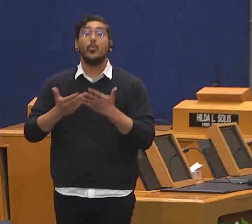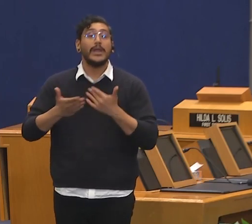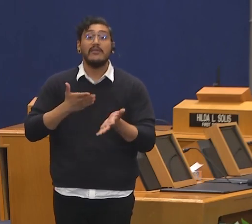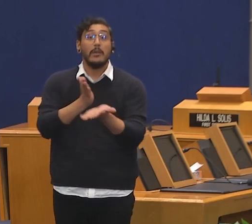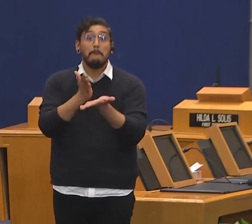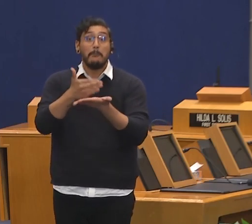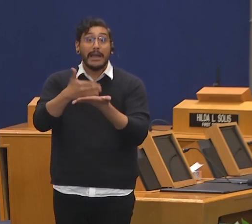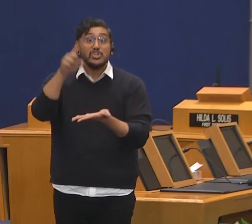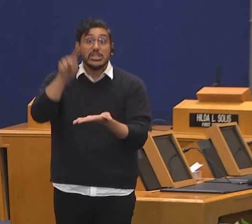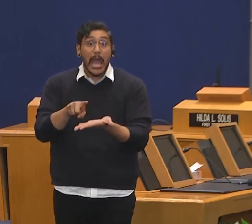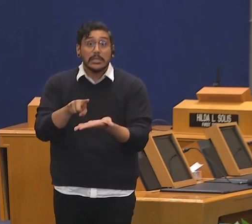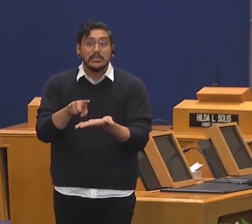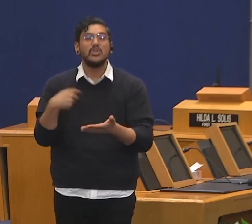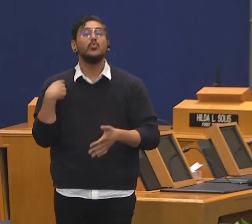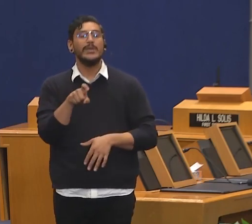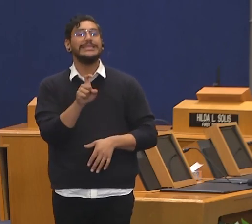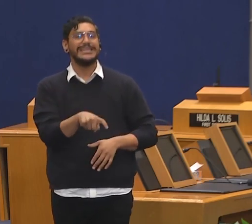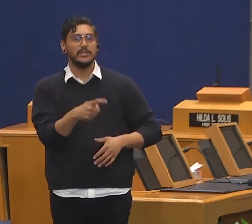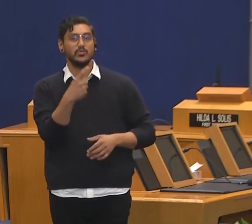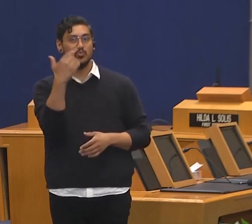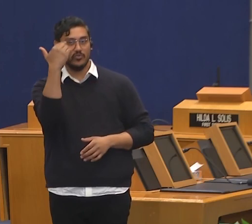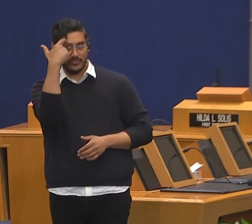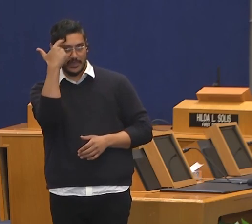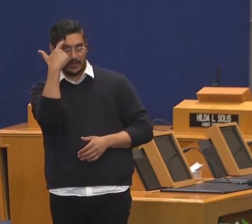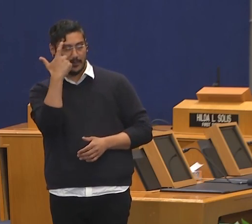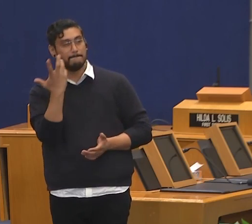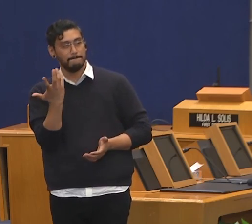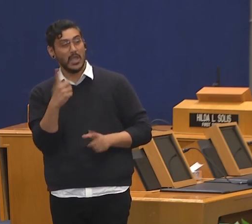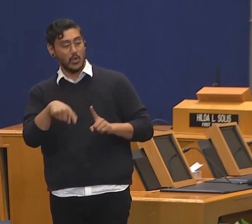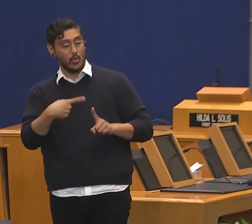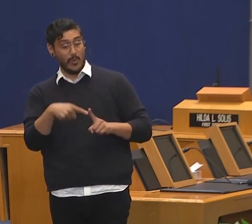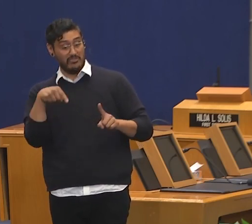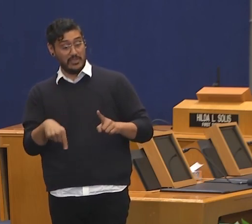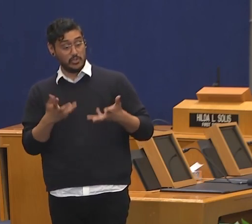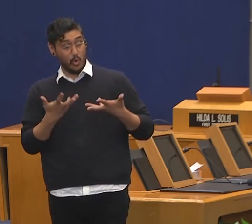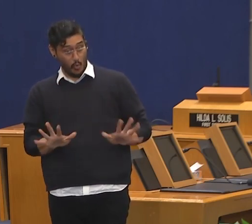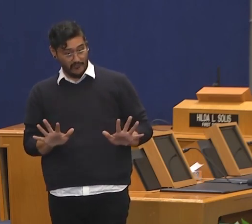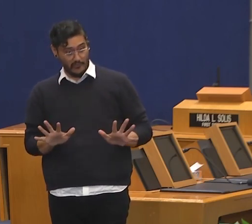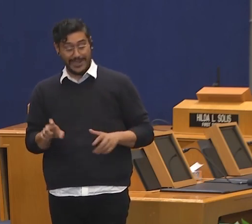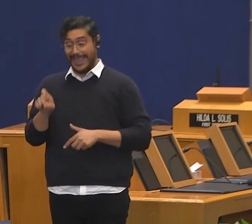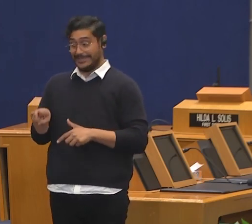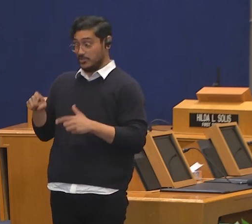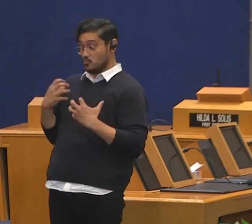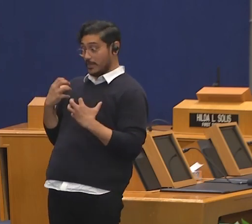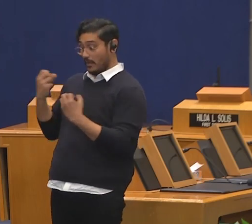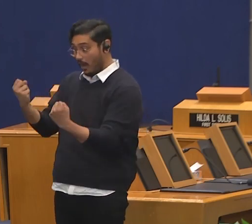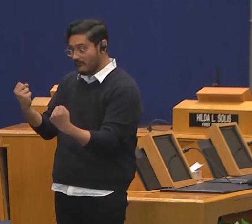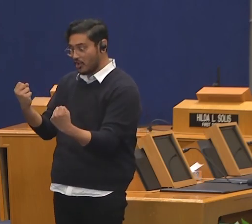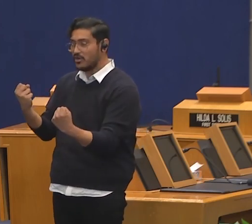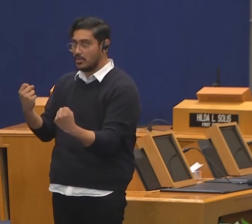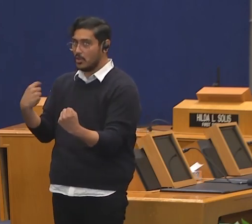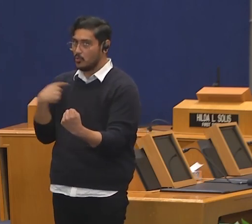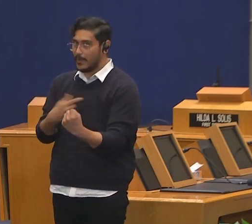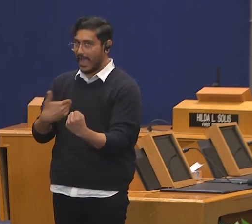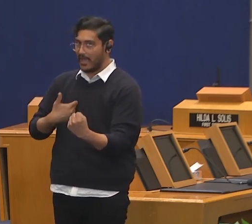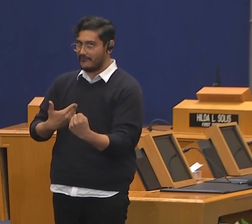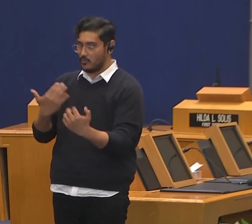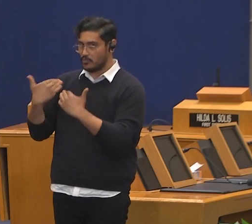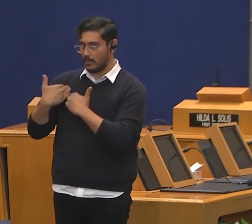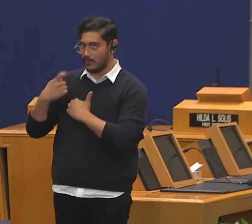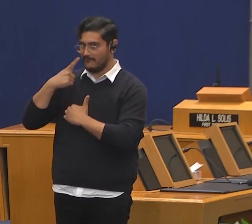have to be sensitive to the fact that when we are going through the recovery portion of this COVID-19, that we have a responsibility to serve those people. So we will be